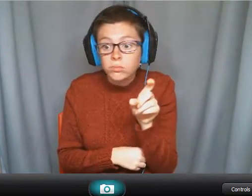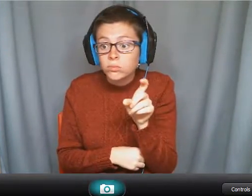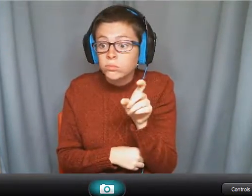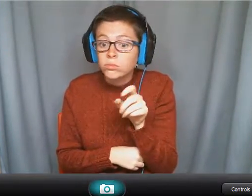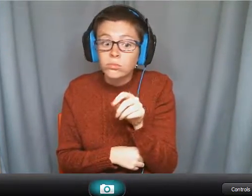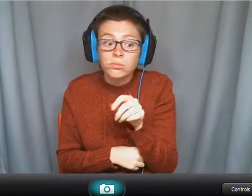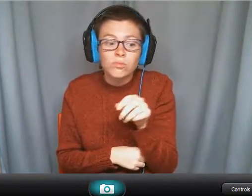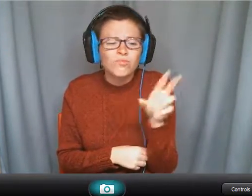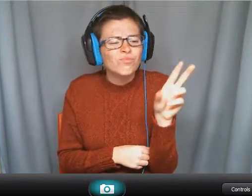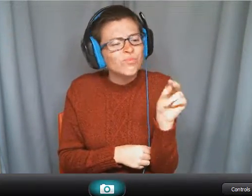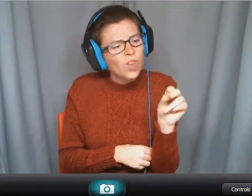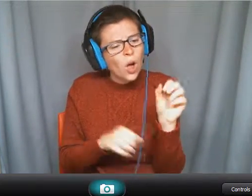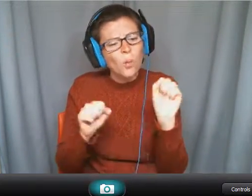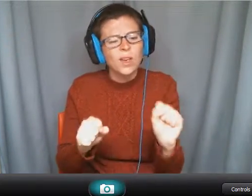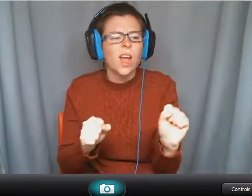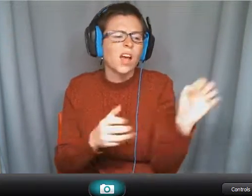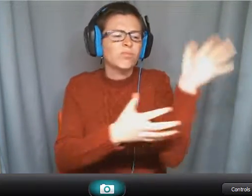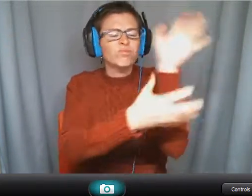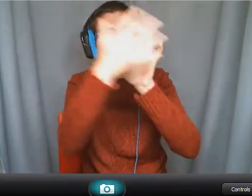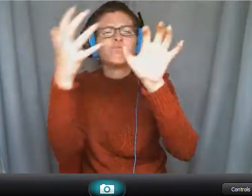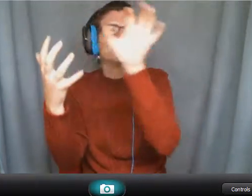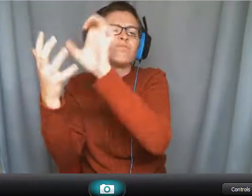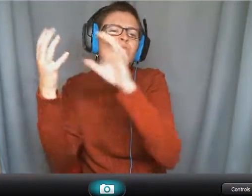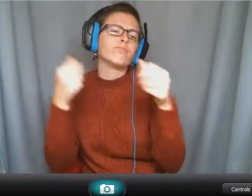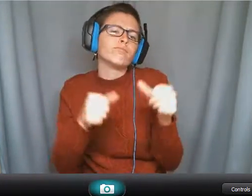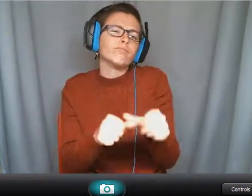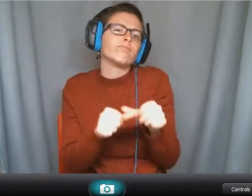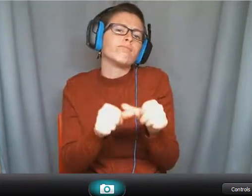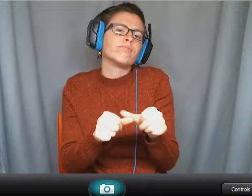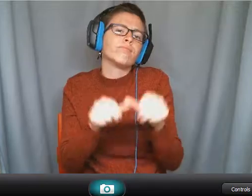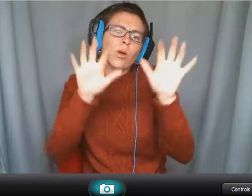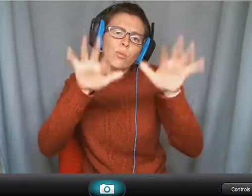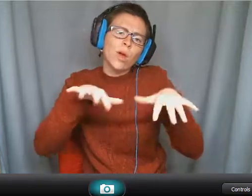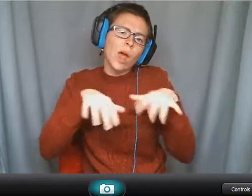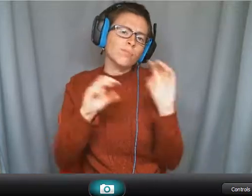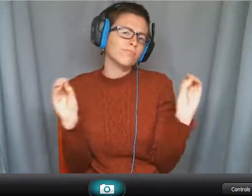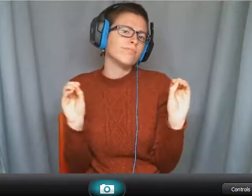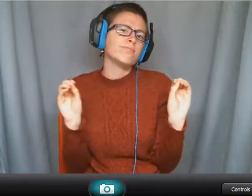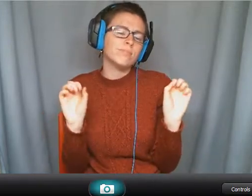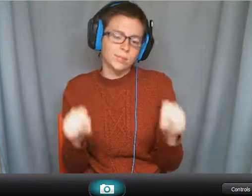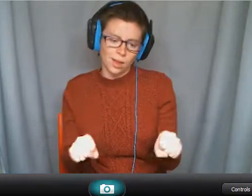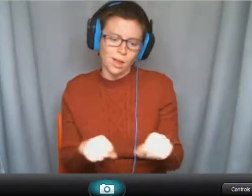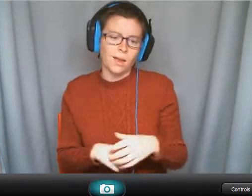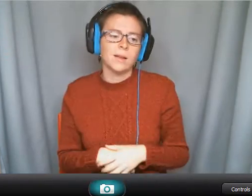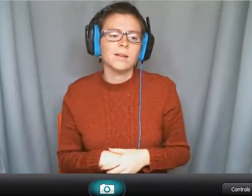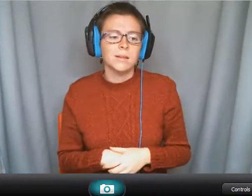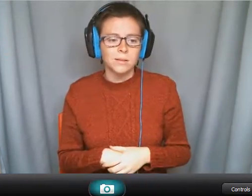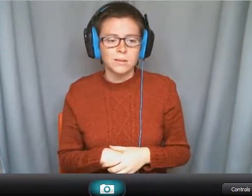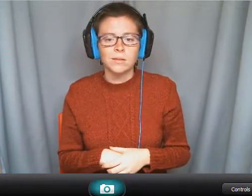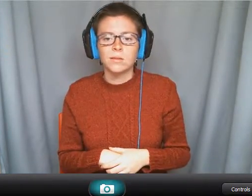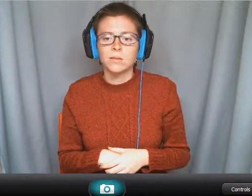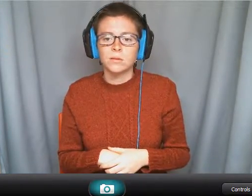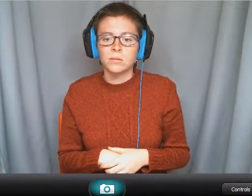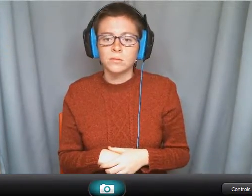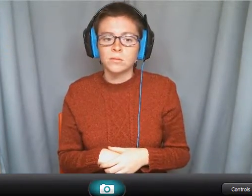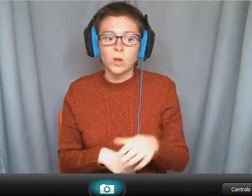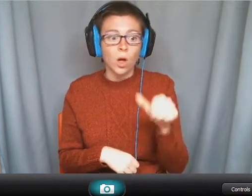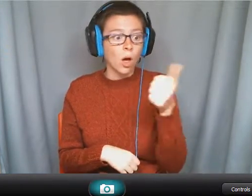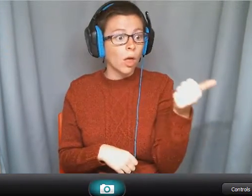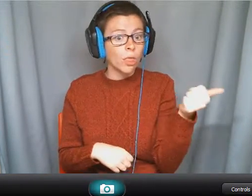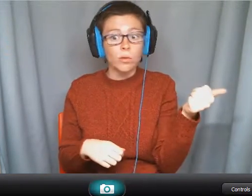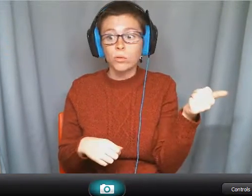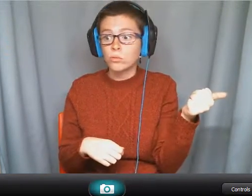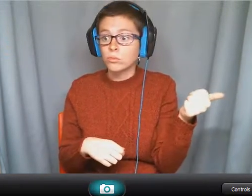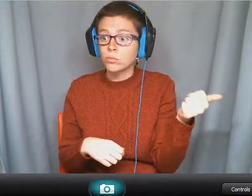kinds of weathers? Windy. Windy. Good for you. Windy. Can be windy at any time, can't